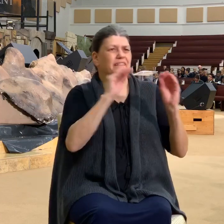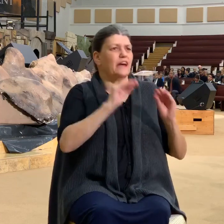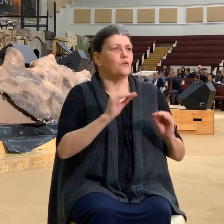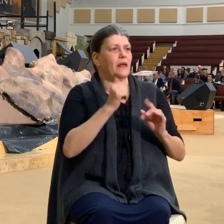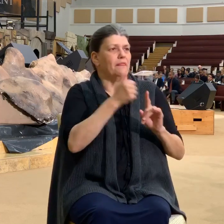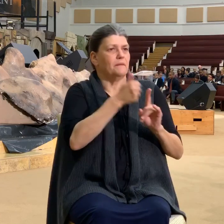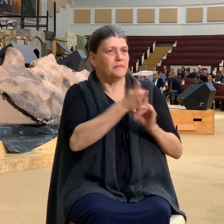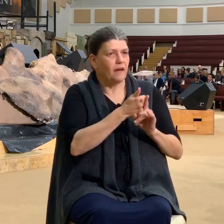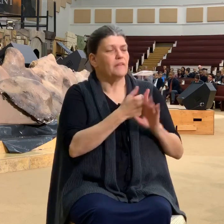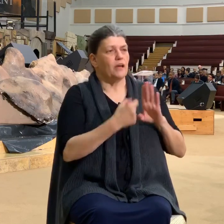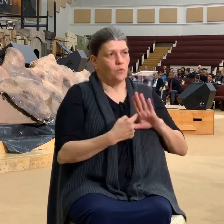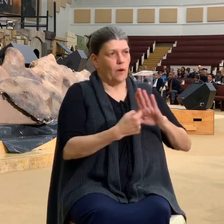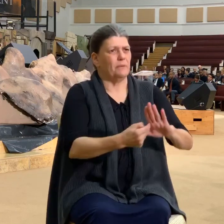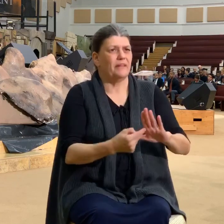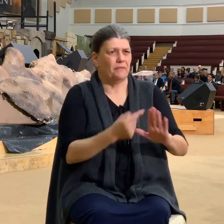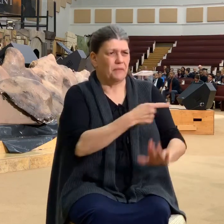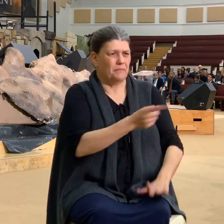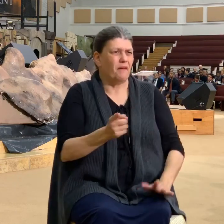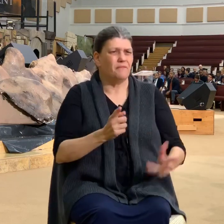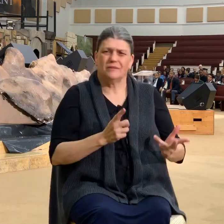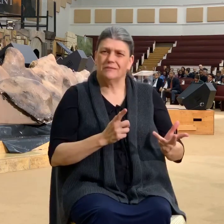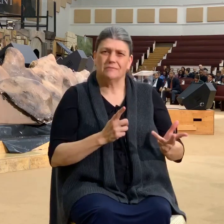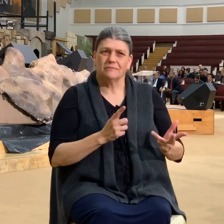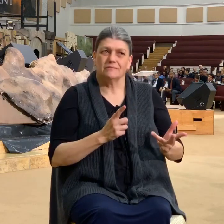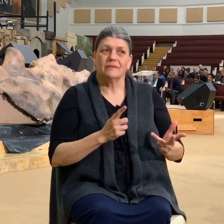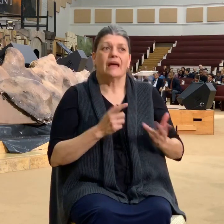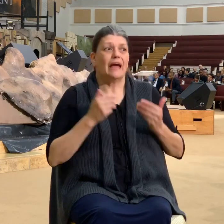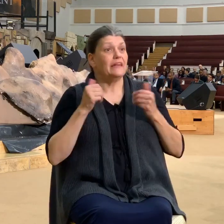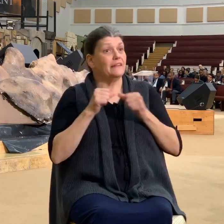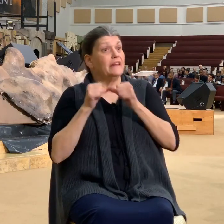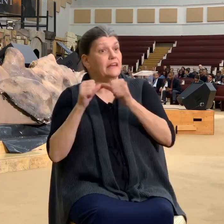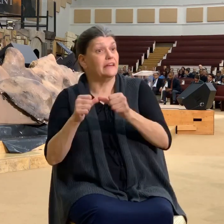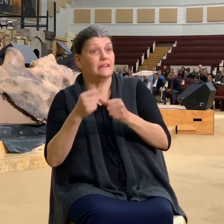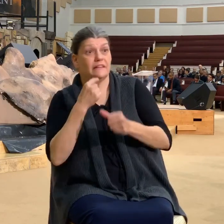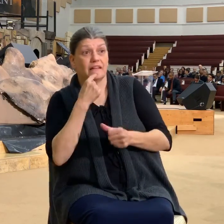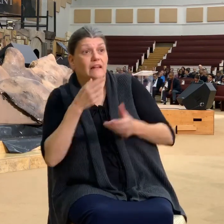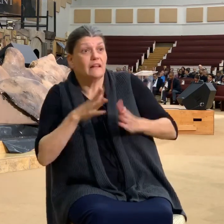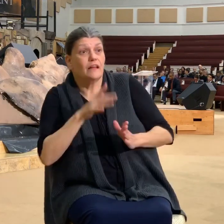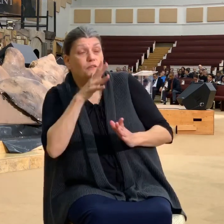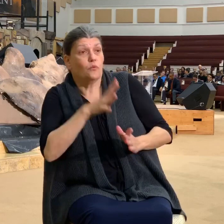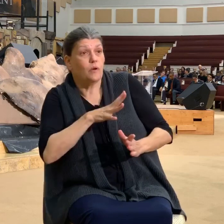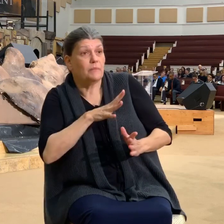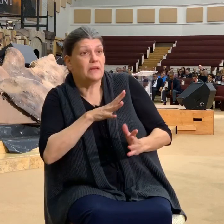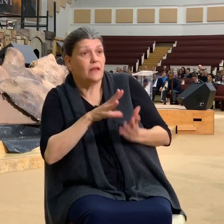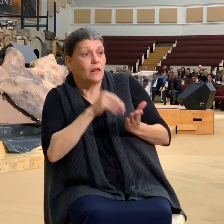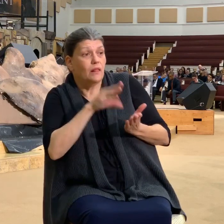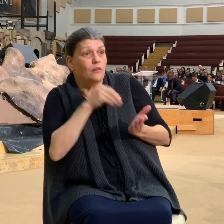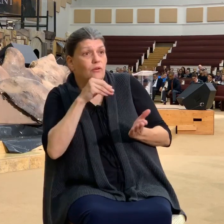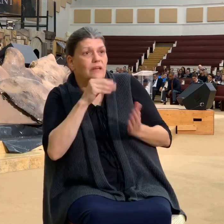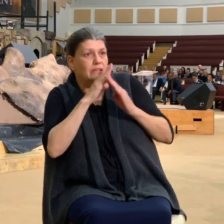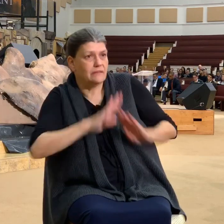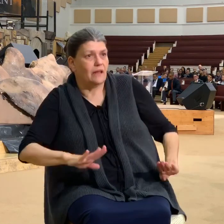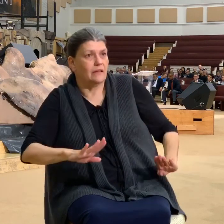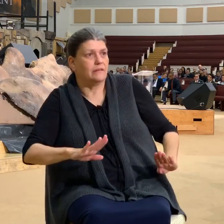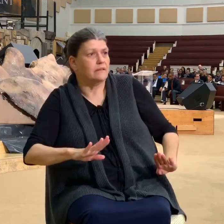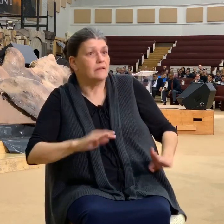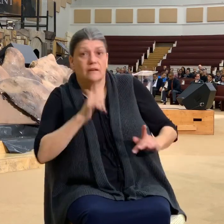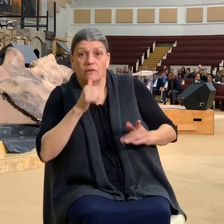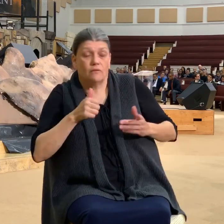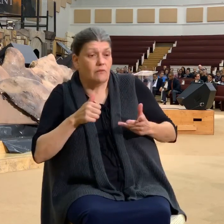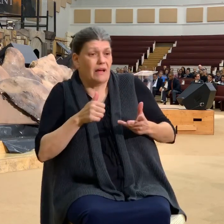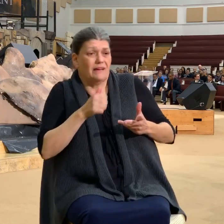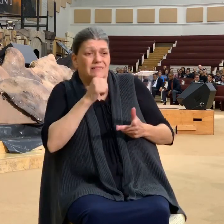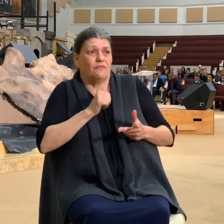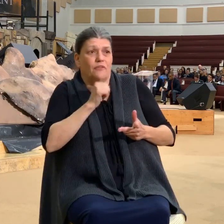represent themselves. He goes on to say, he said, let the women learn in silence with all subjection, but I suffer not a woman to teach, nor to usurp